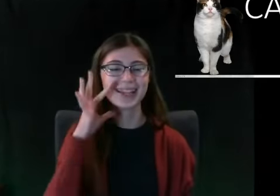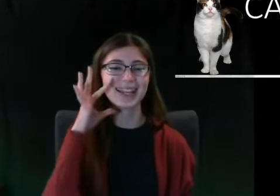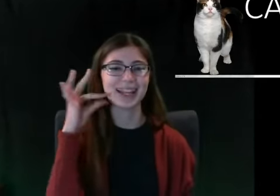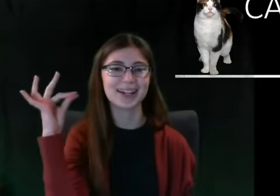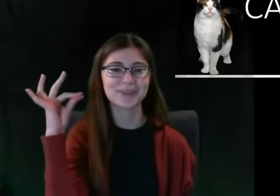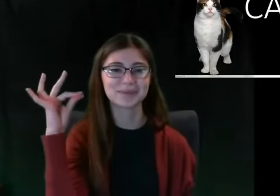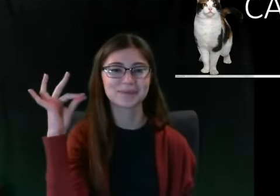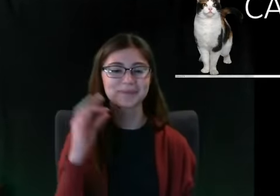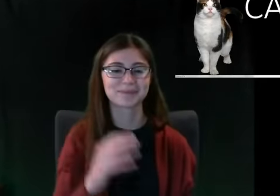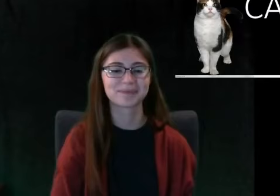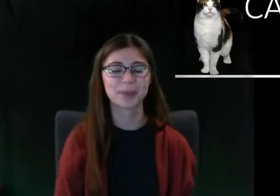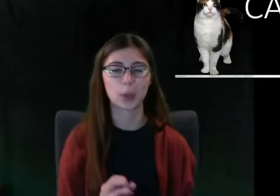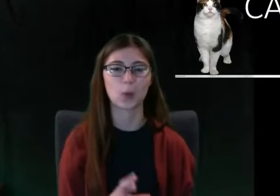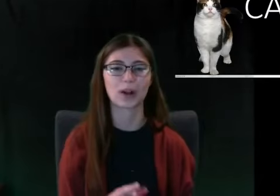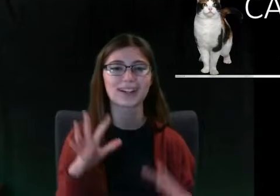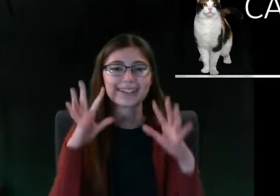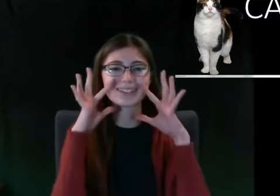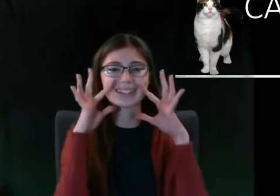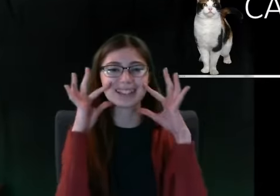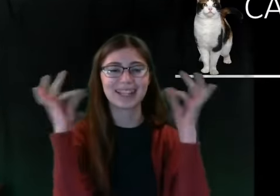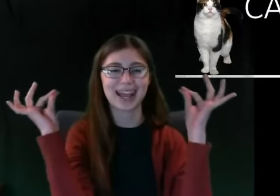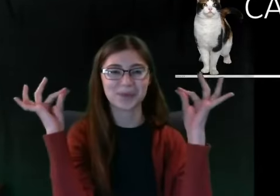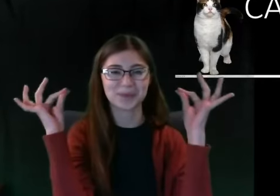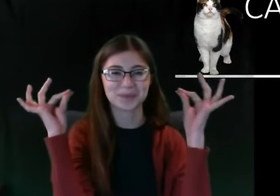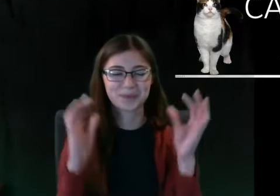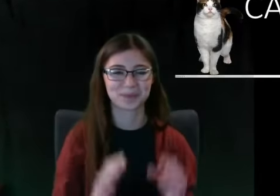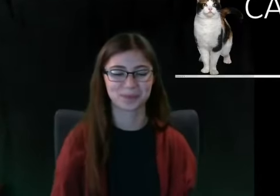Cat or cat.